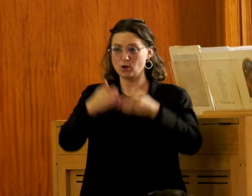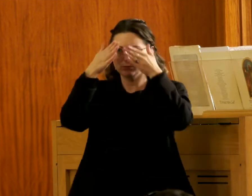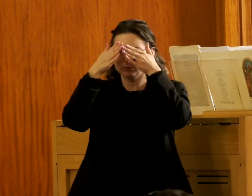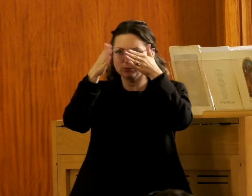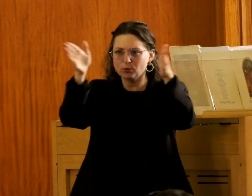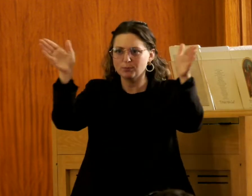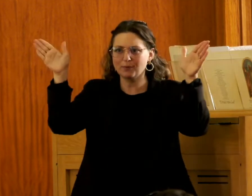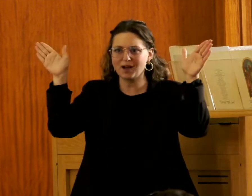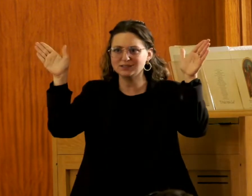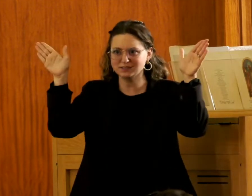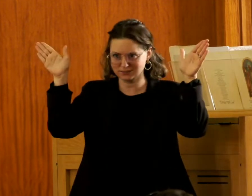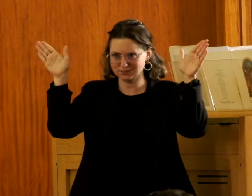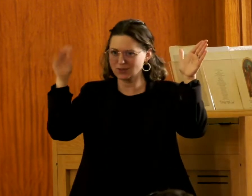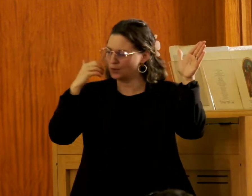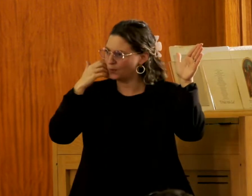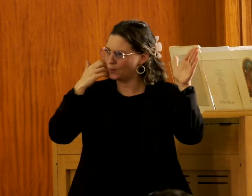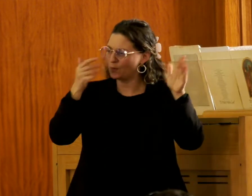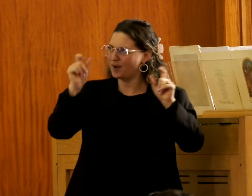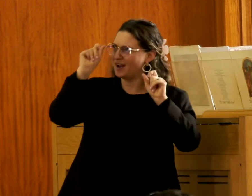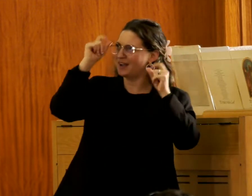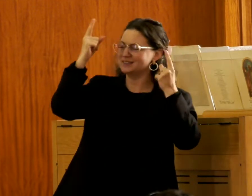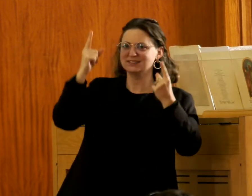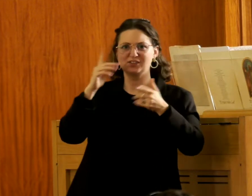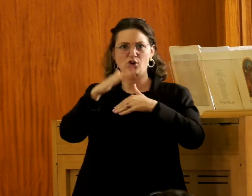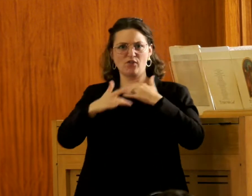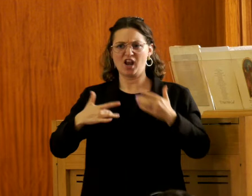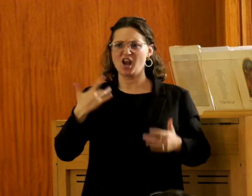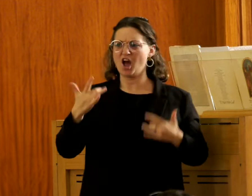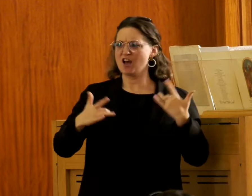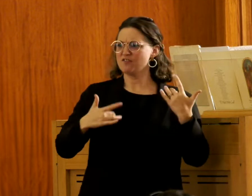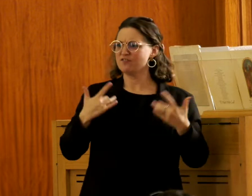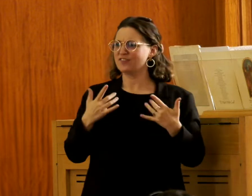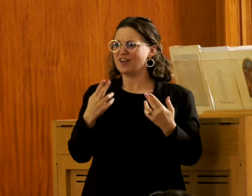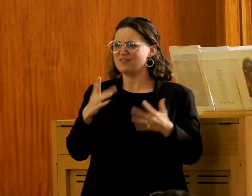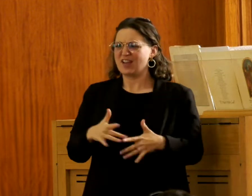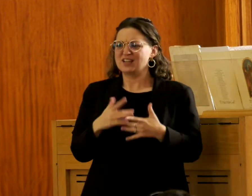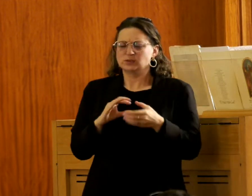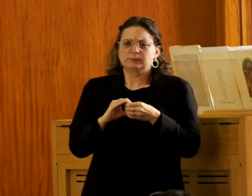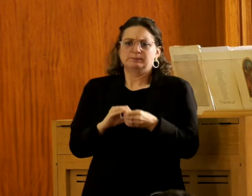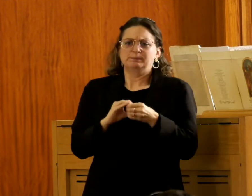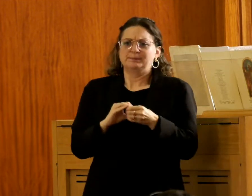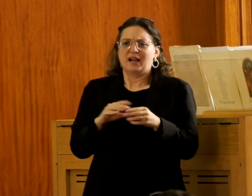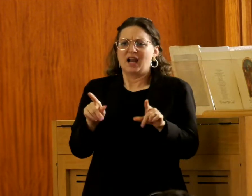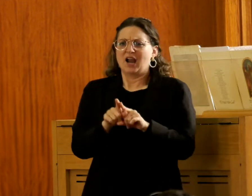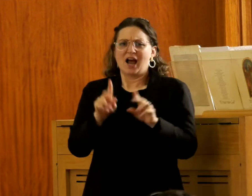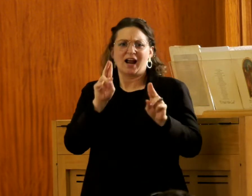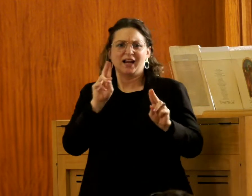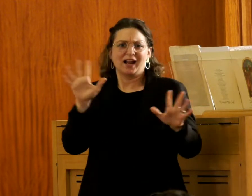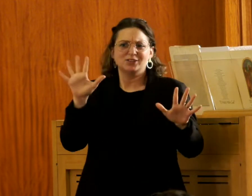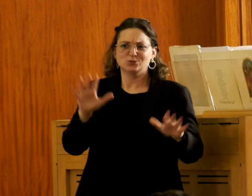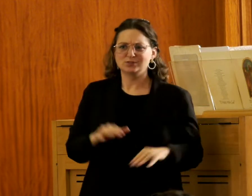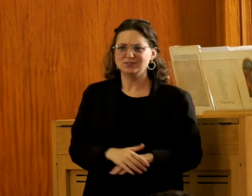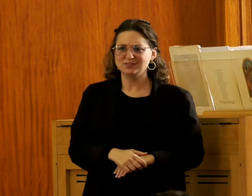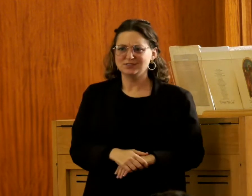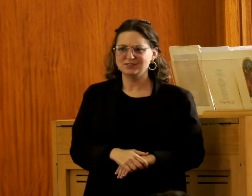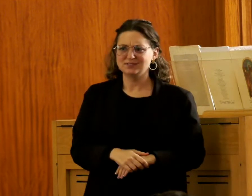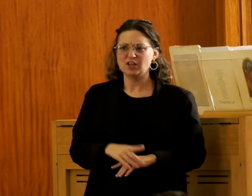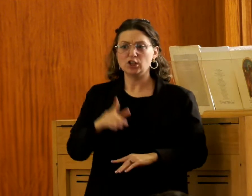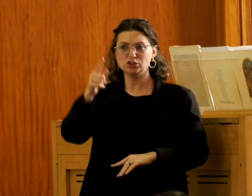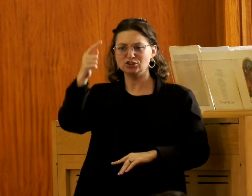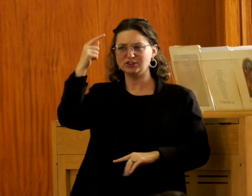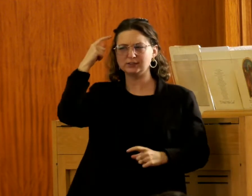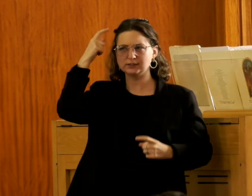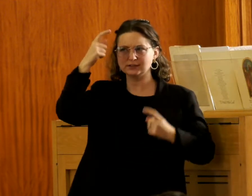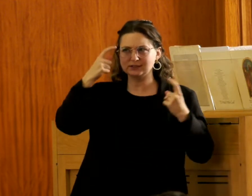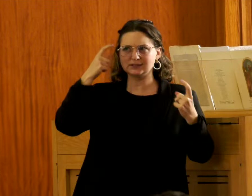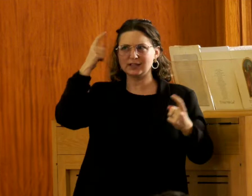Broad-minded, her understanding of life is a source of nature for her. She considers her